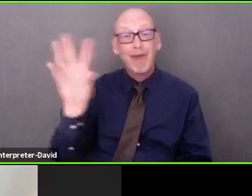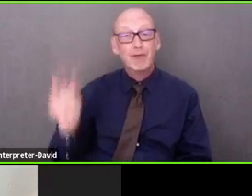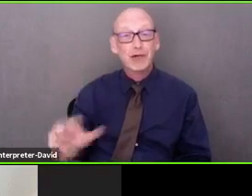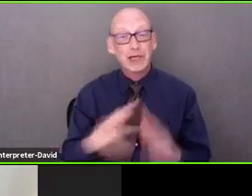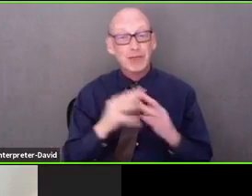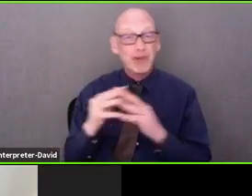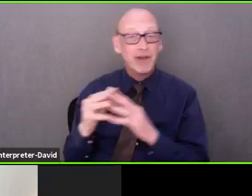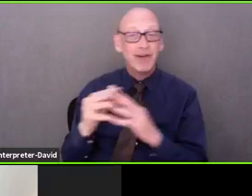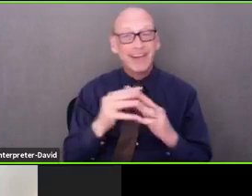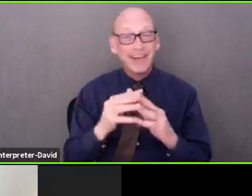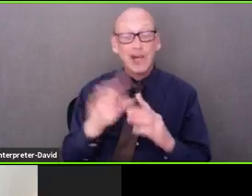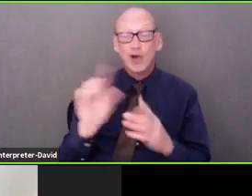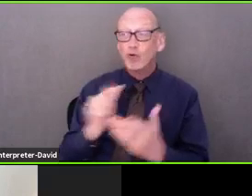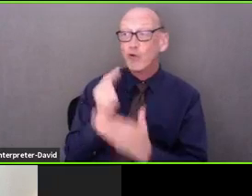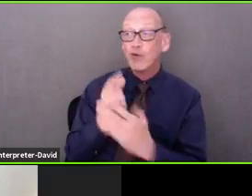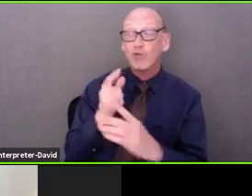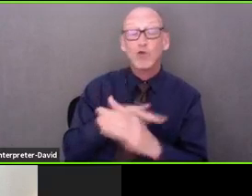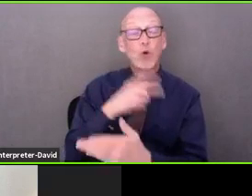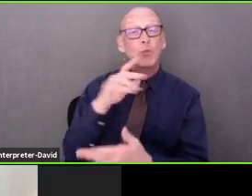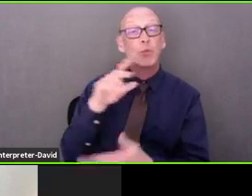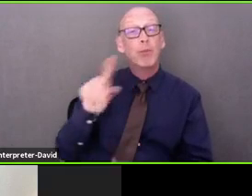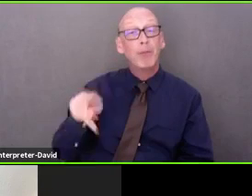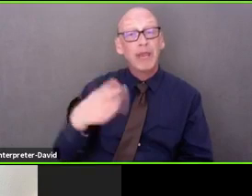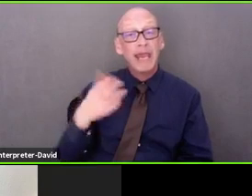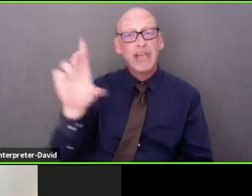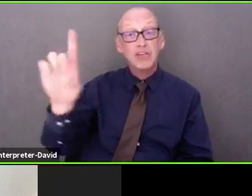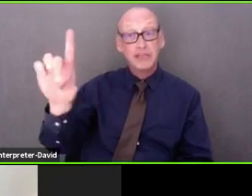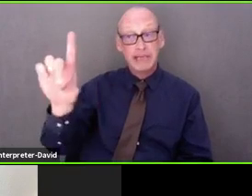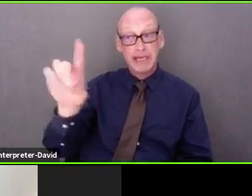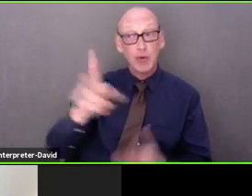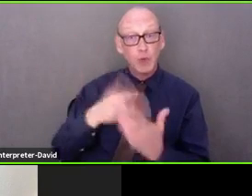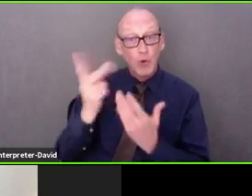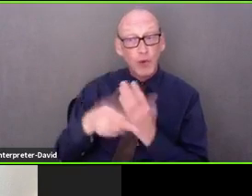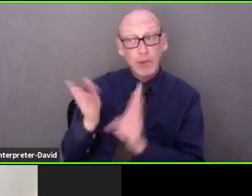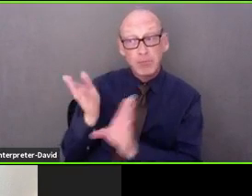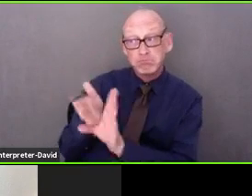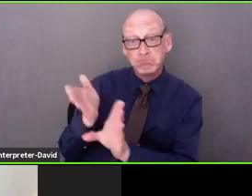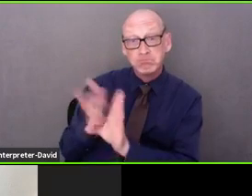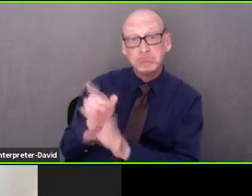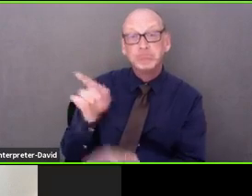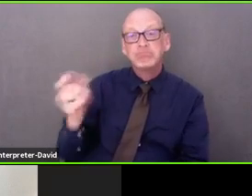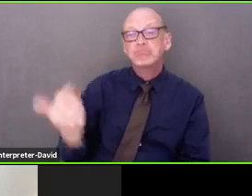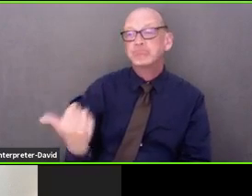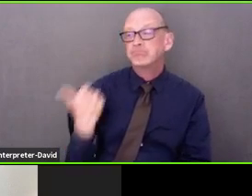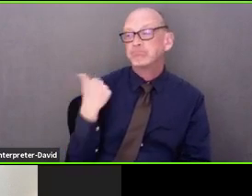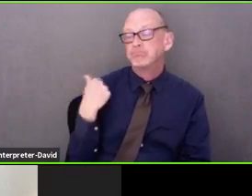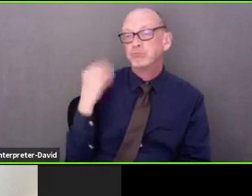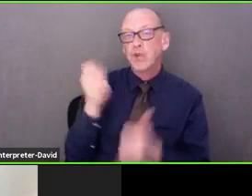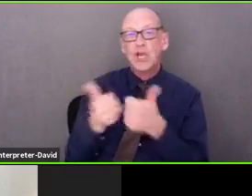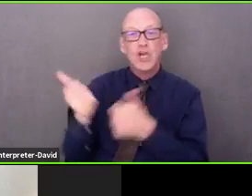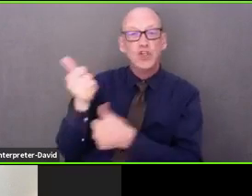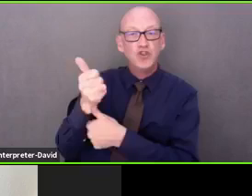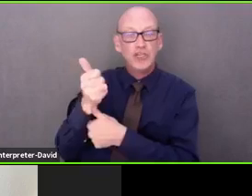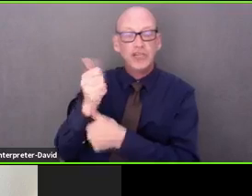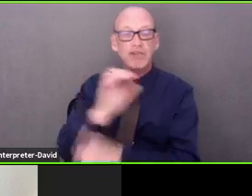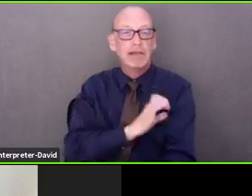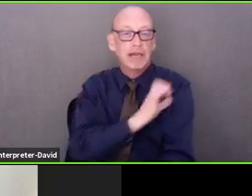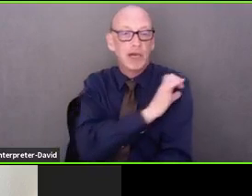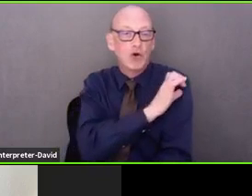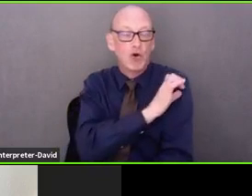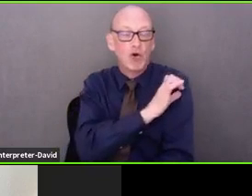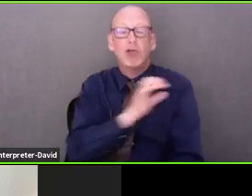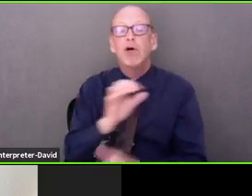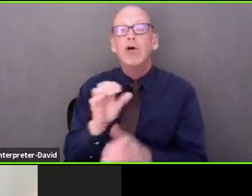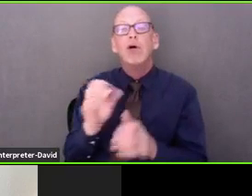to graduate from the doctoral program in psychology. He is the former chief clinical officer of Unison